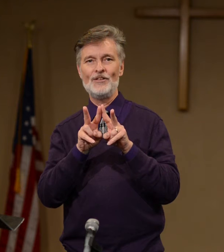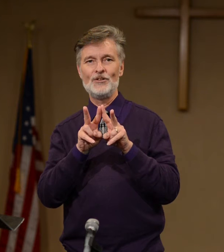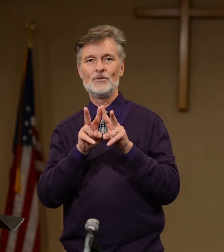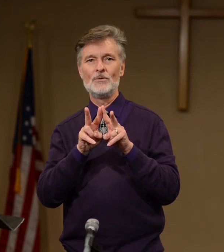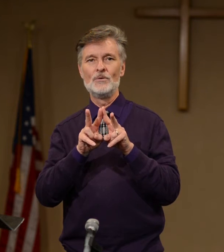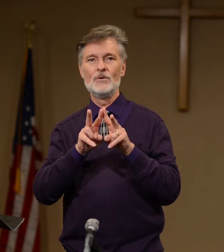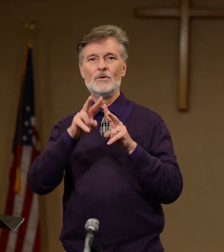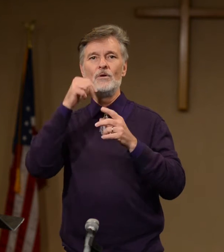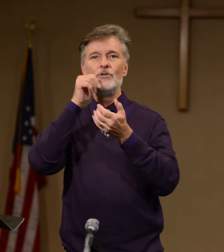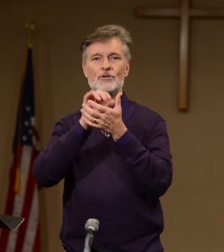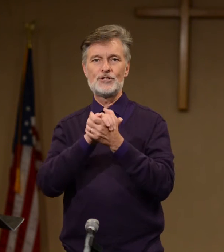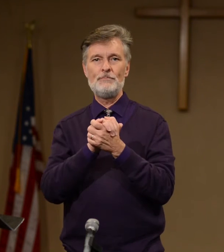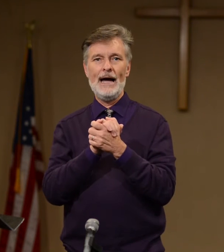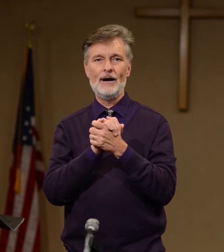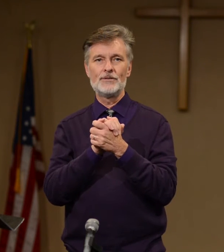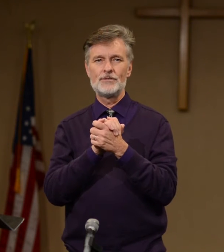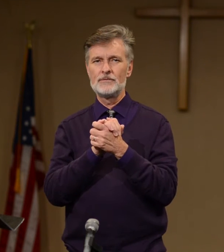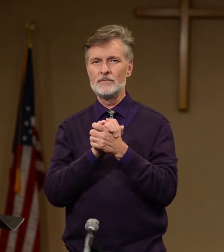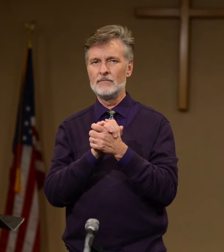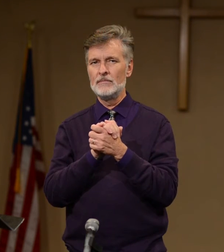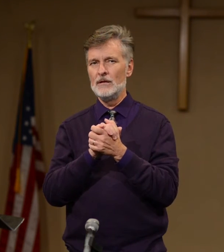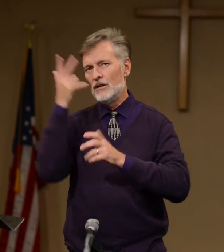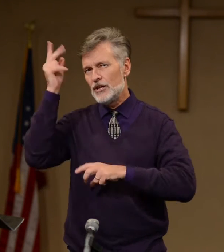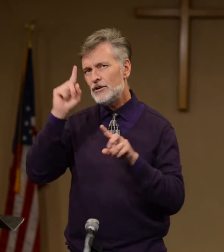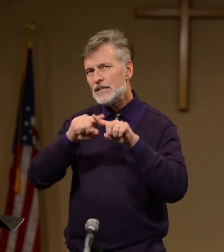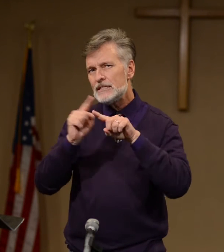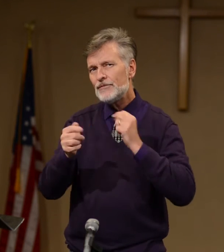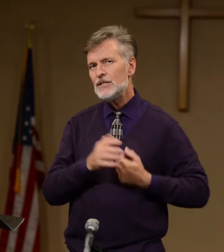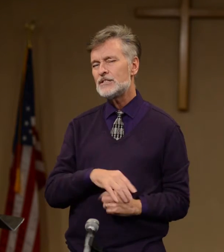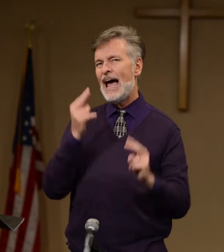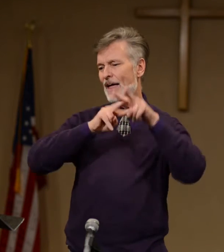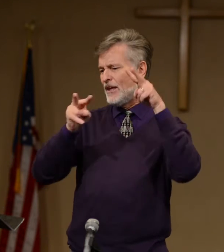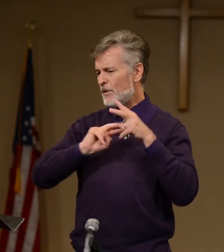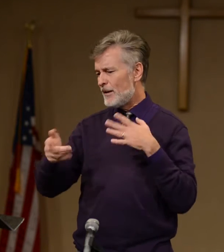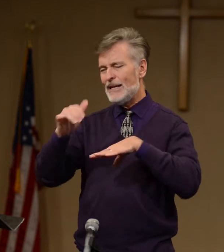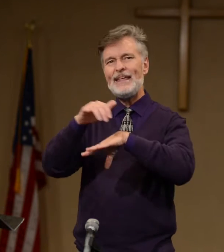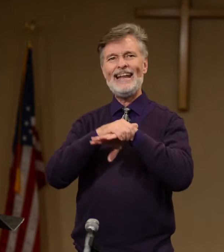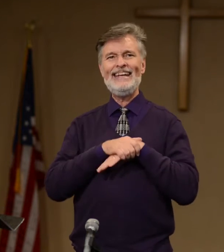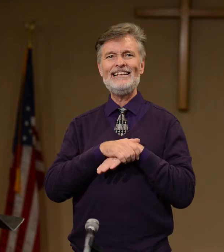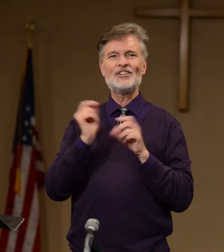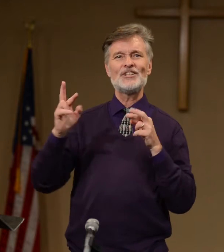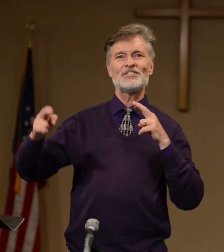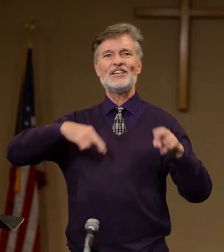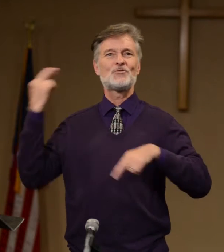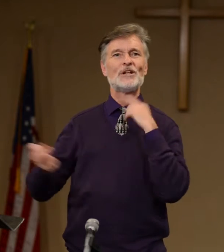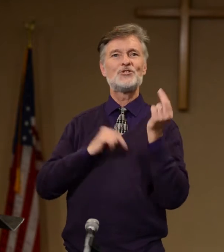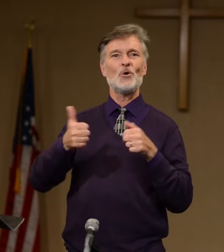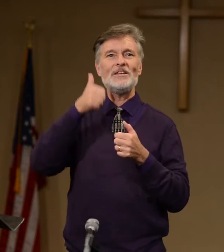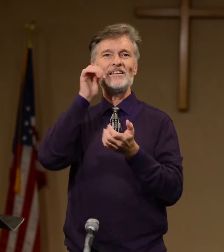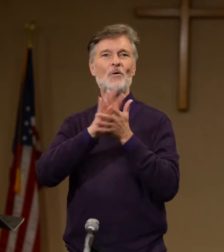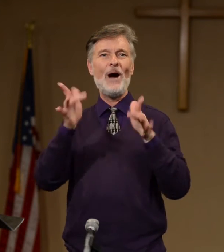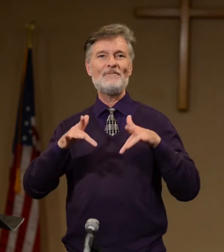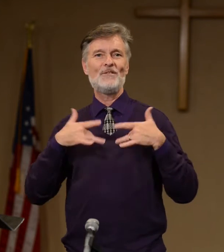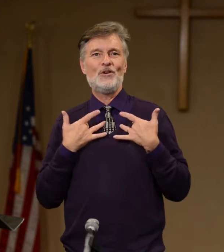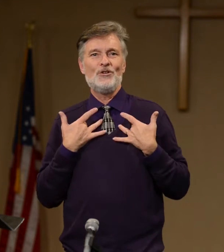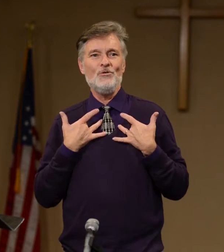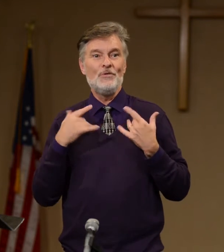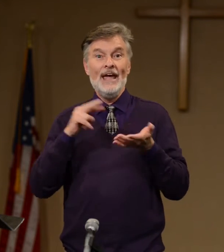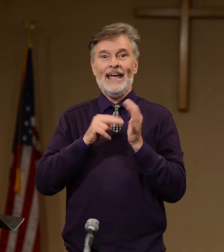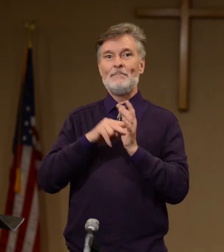value your spouse. Do you hear the difference? I think when we read that in English and it says rejoice in the wife of your youth, it means